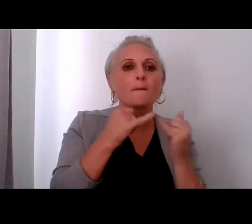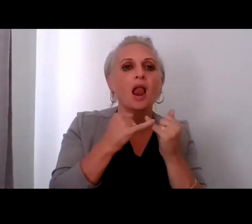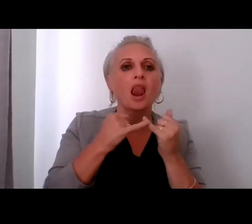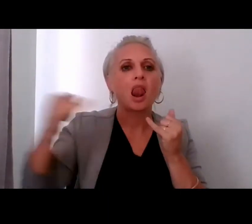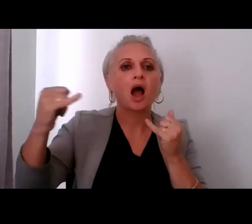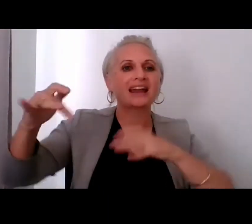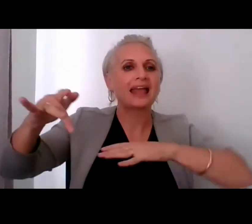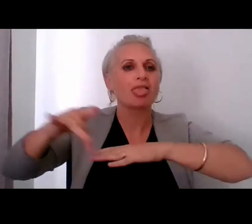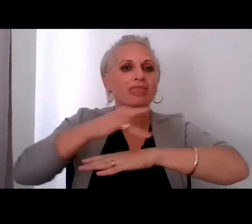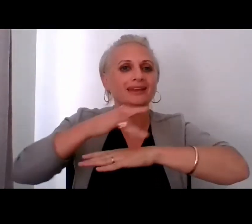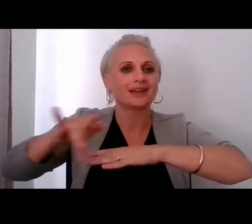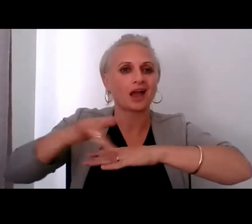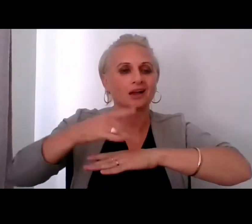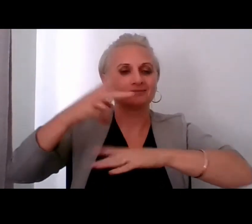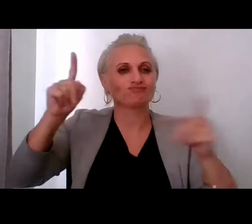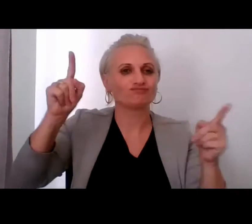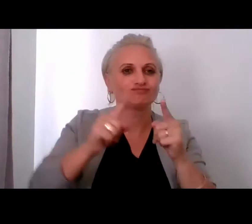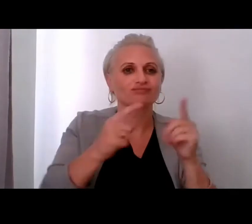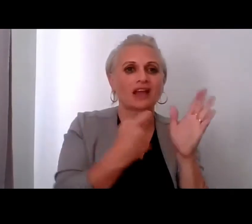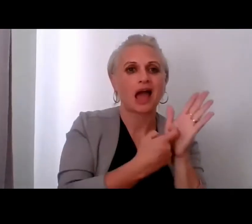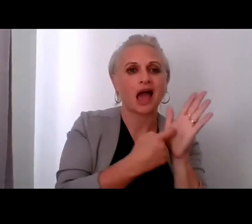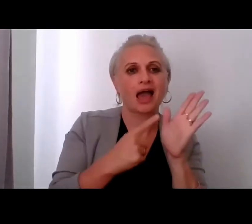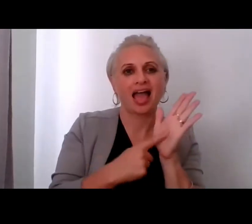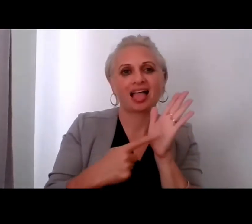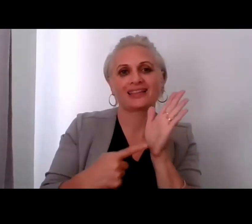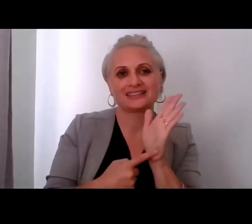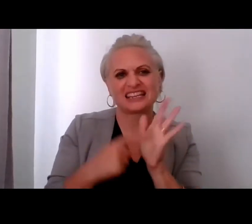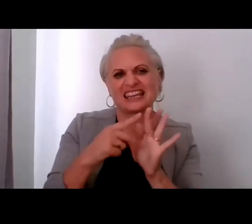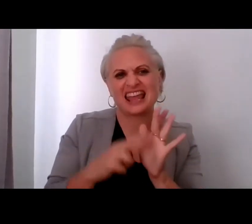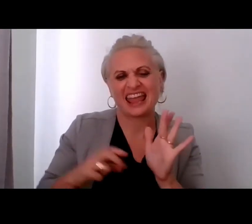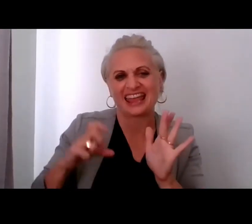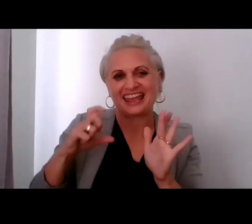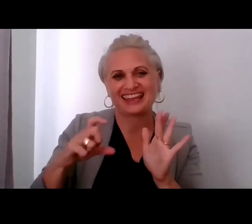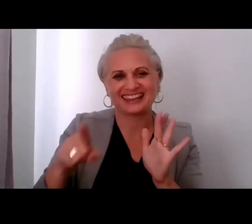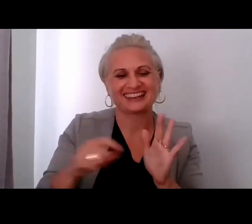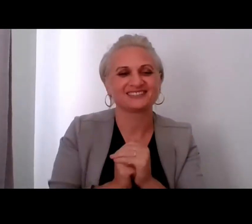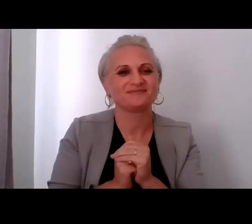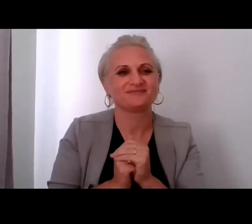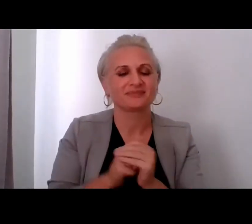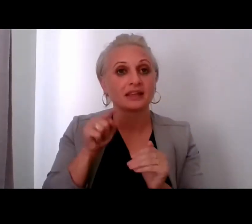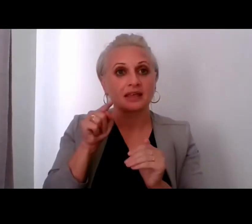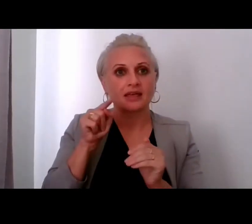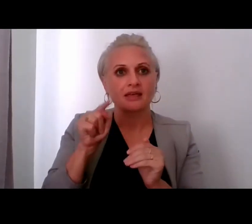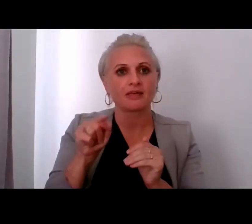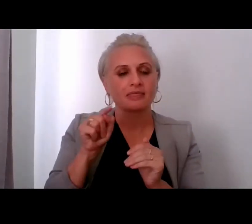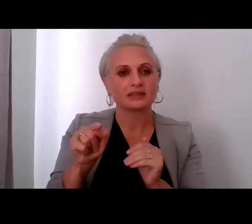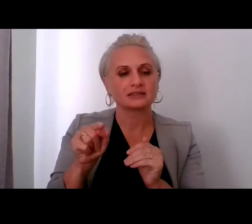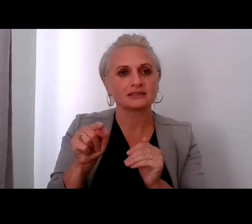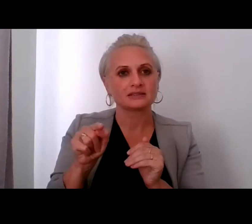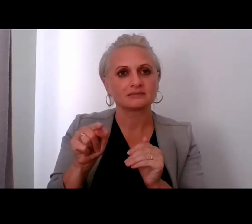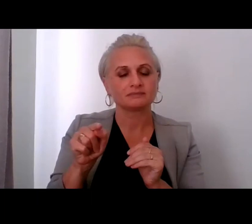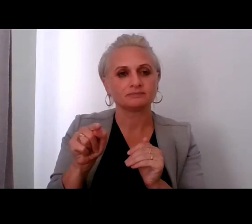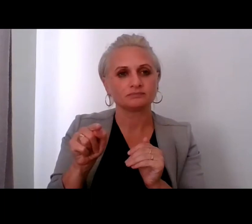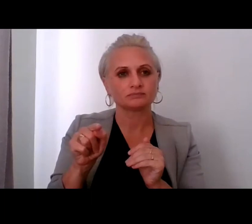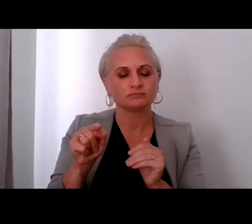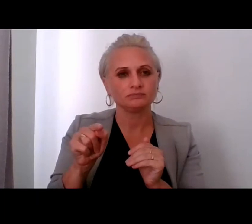Inc. In the problem definition for this example, data has already been gathered, and